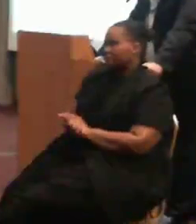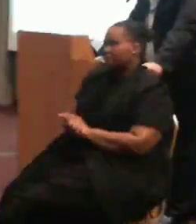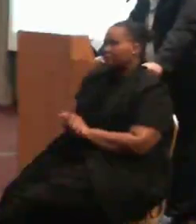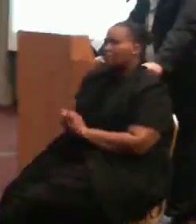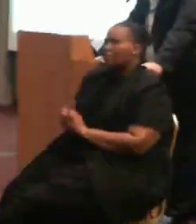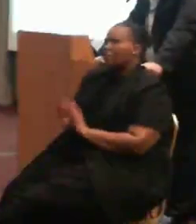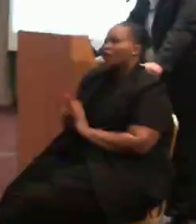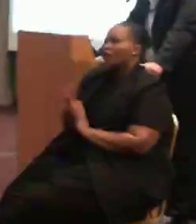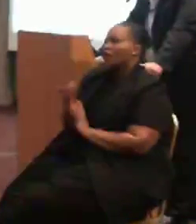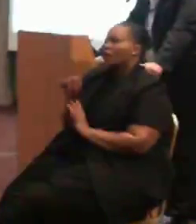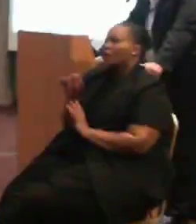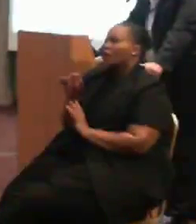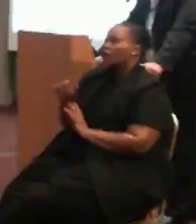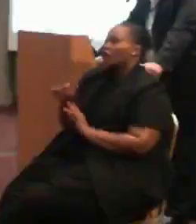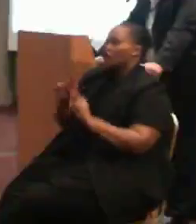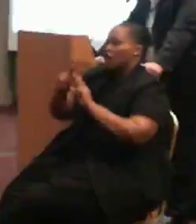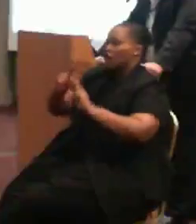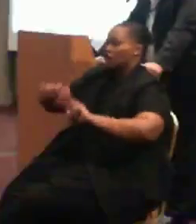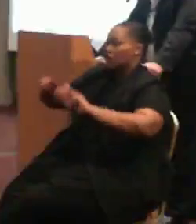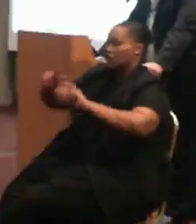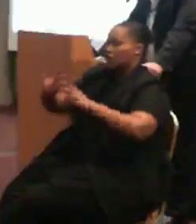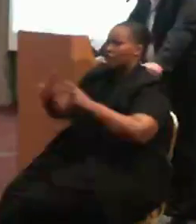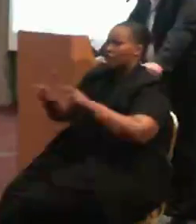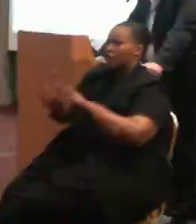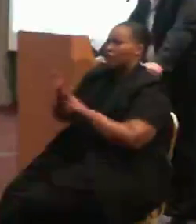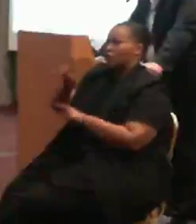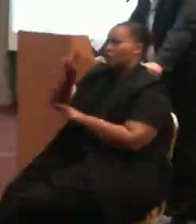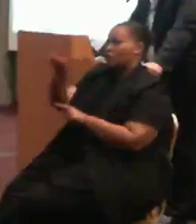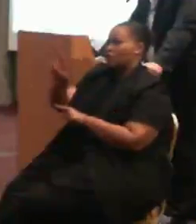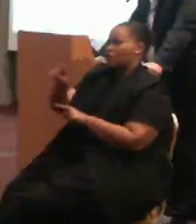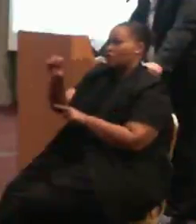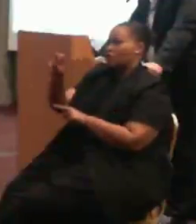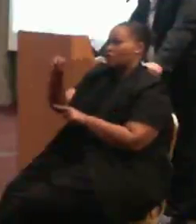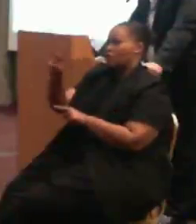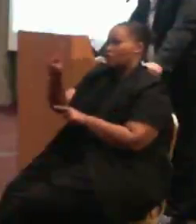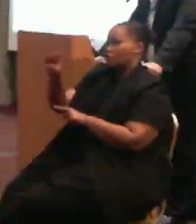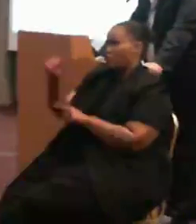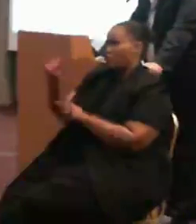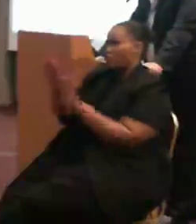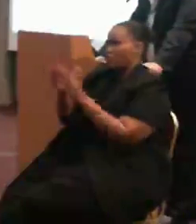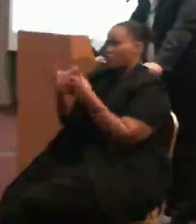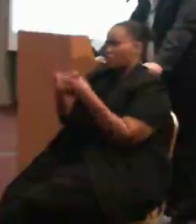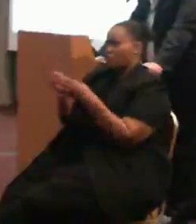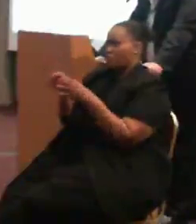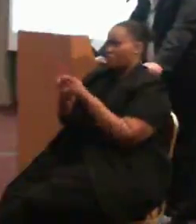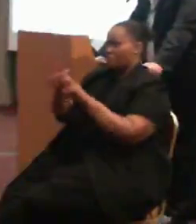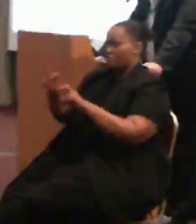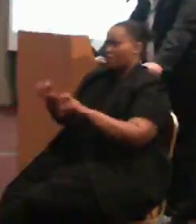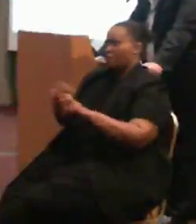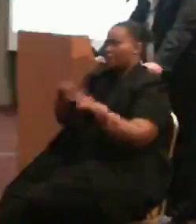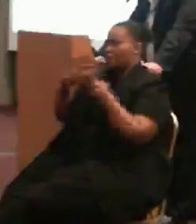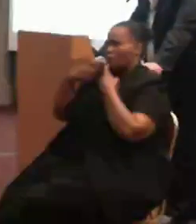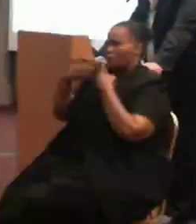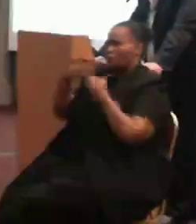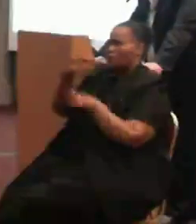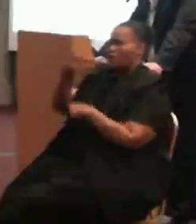Then there's several investigations, including the Zondo Commission. And I've been complaining, Mr. Madam Chair, about the MYPD